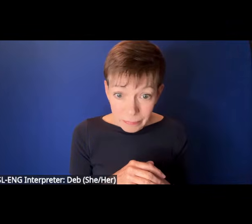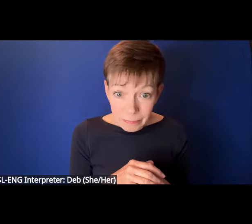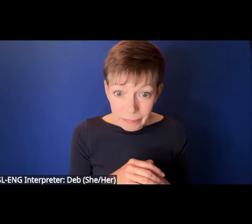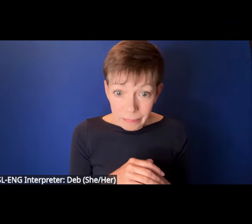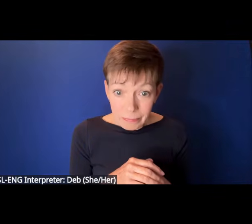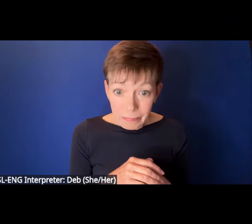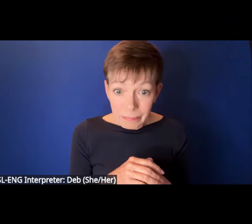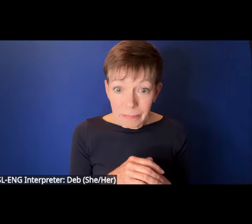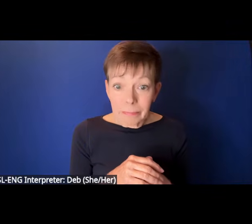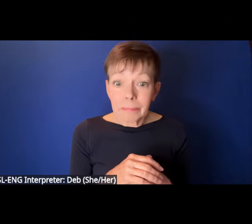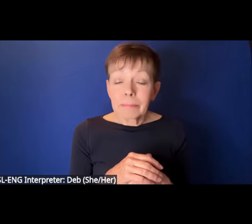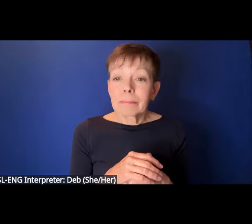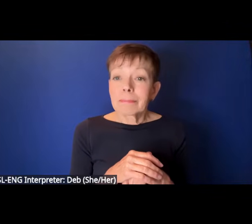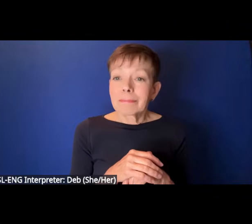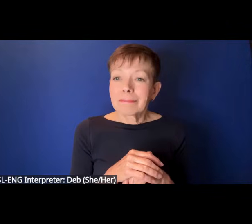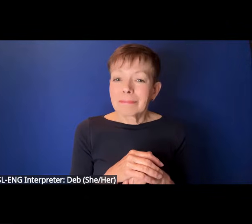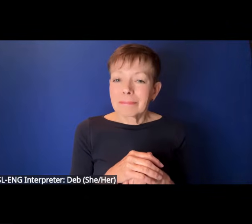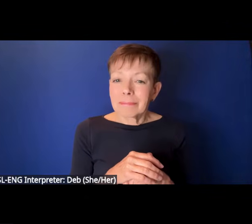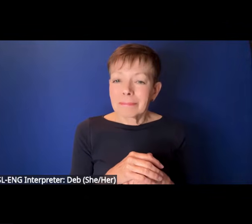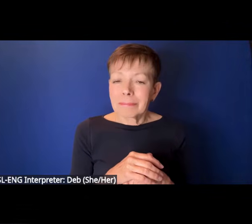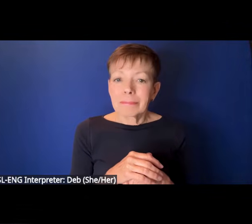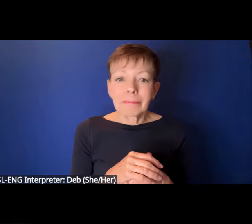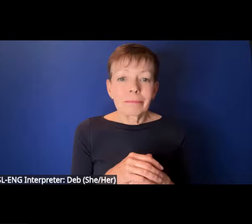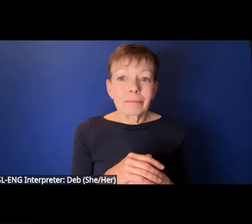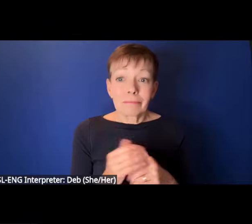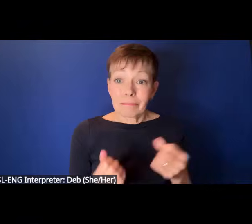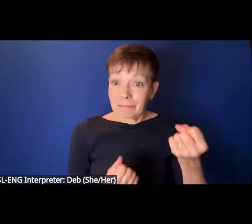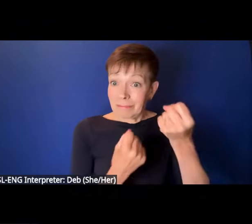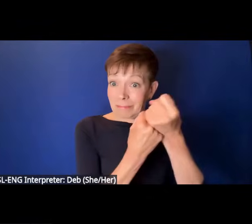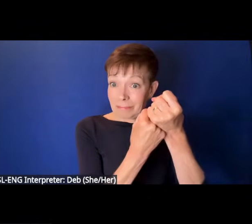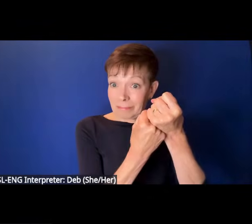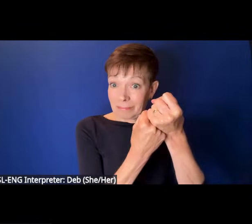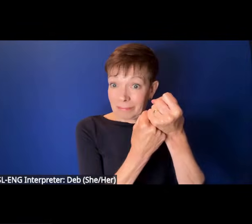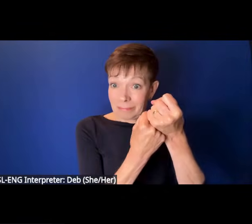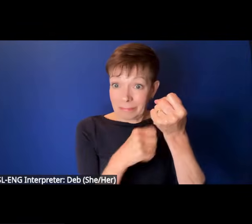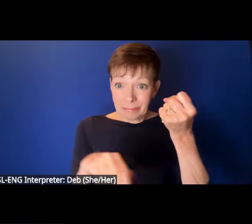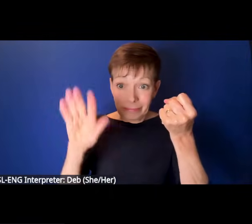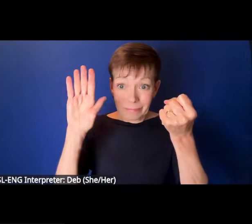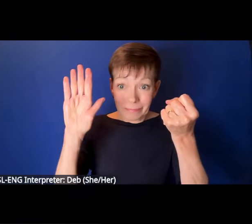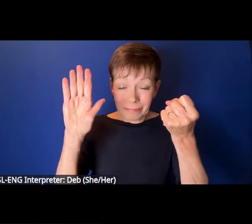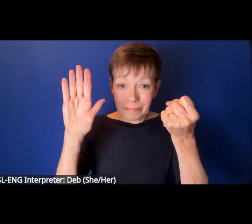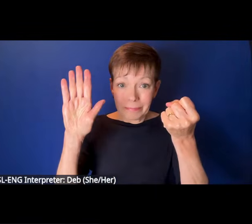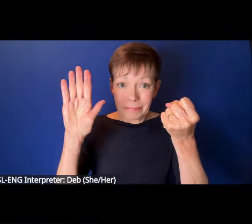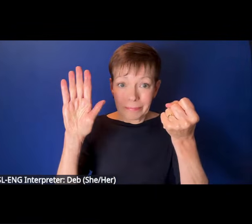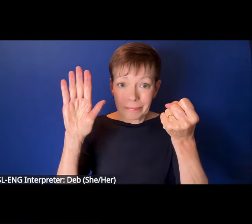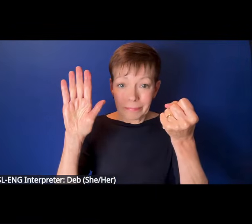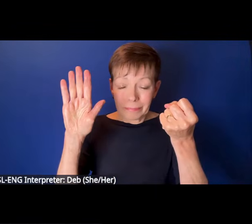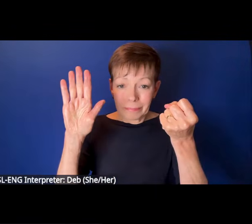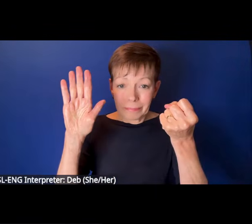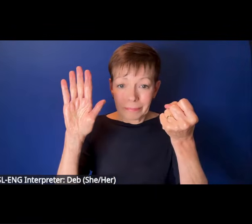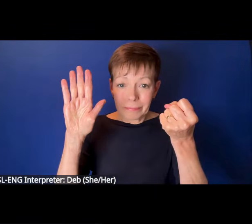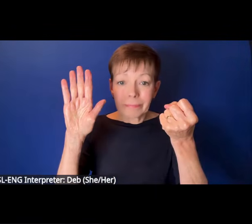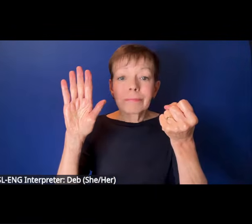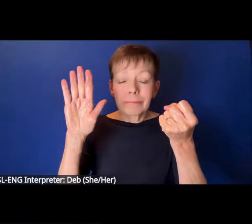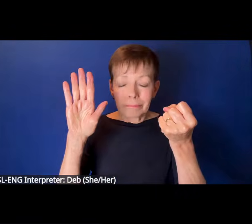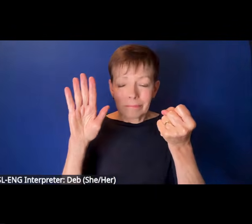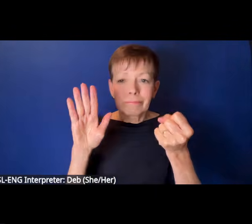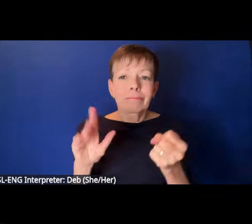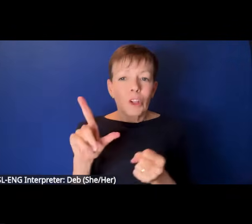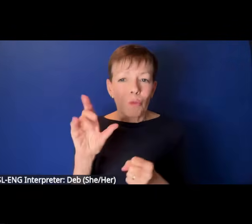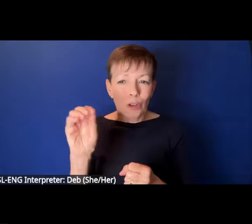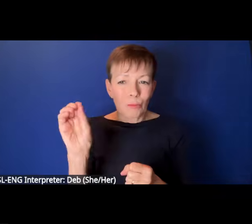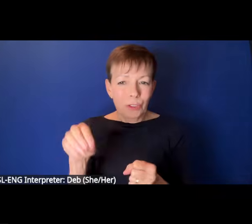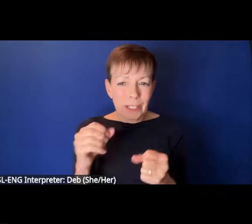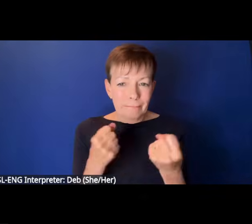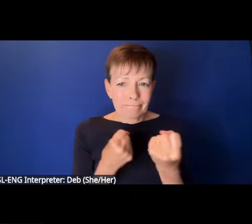Okay, seeing none, hearing none, all those in favor, with the show of hands. And that is unanimous, thank